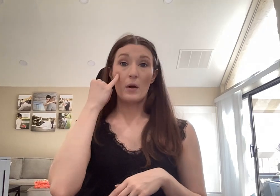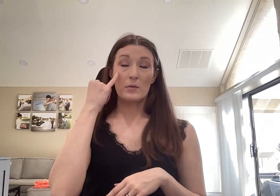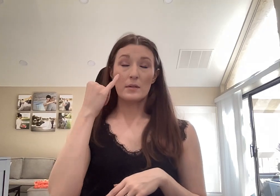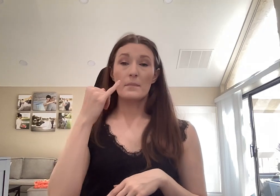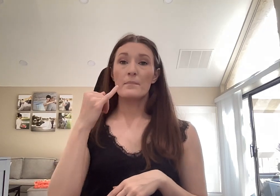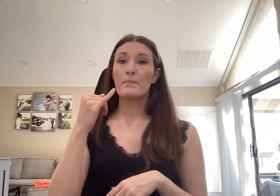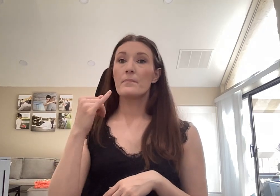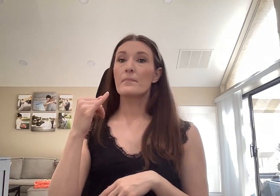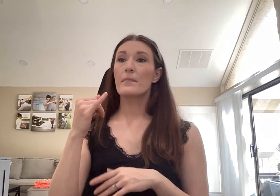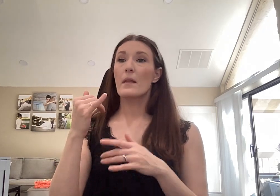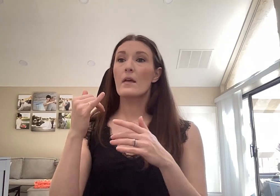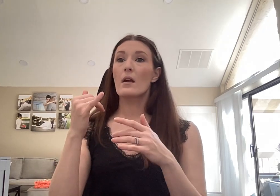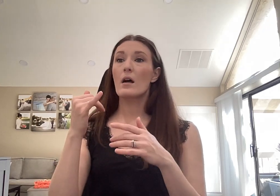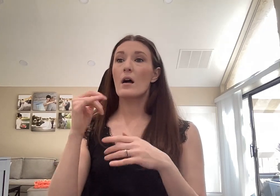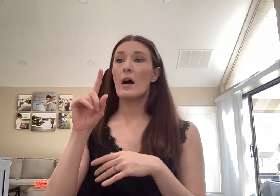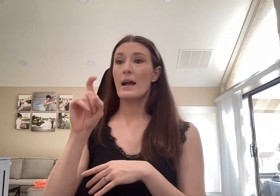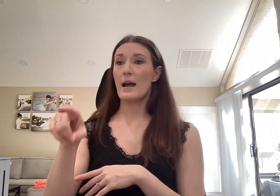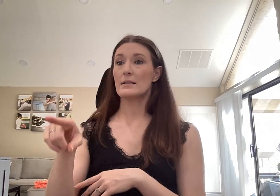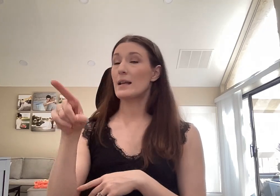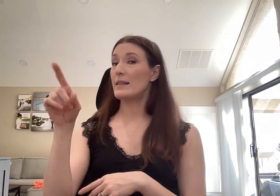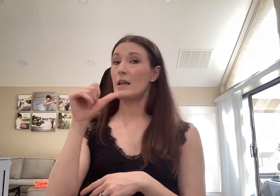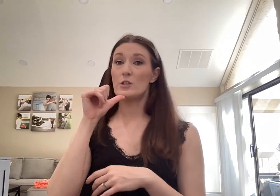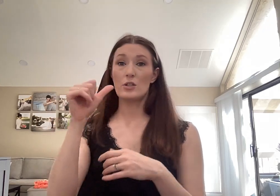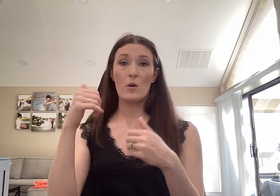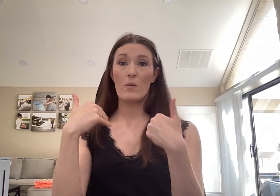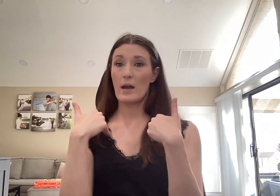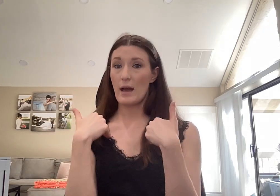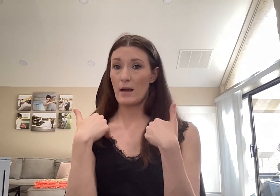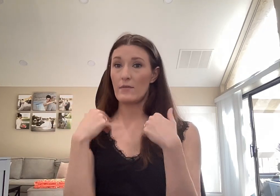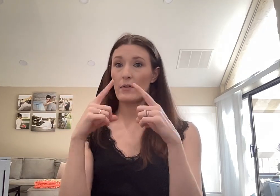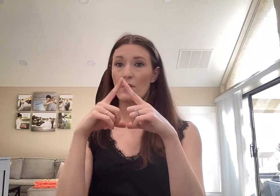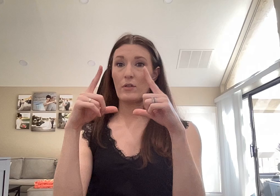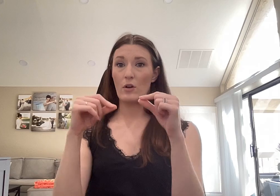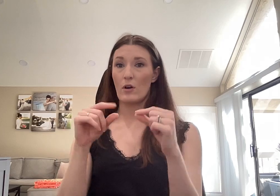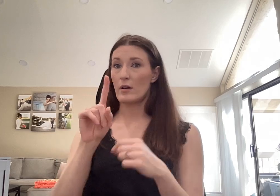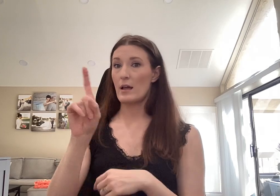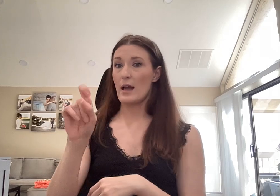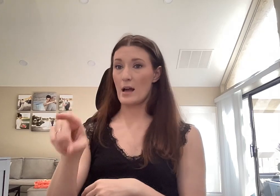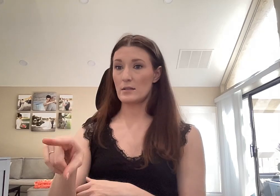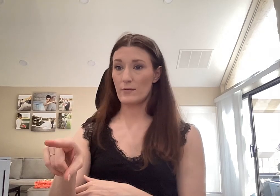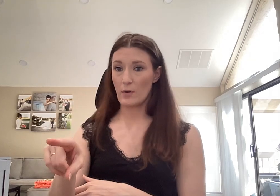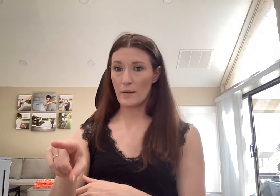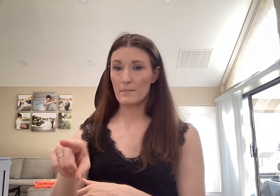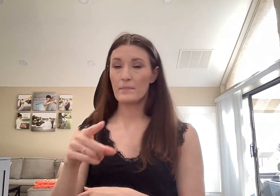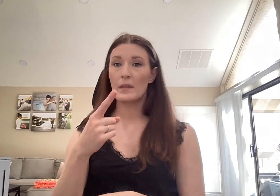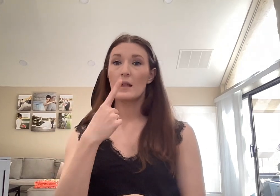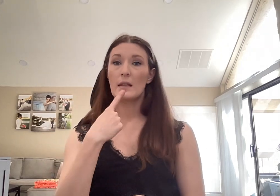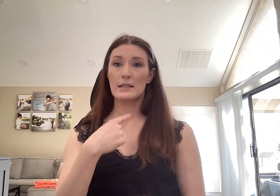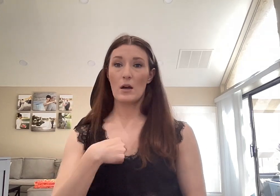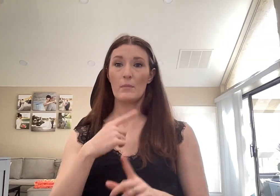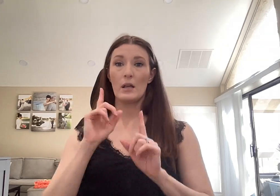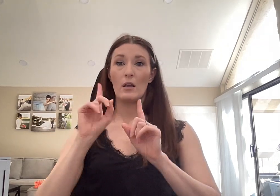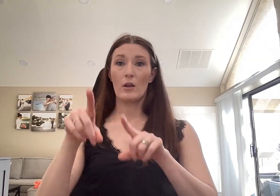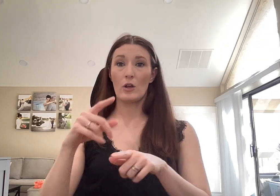Suppose I ask and they don't have the card asked for, tell me,